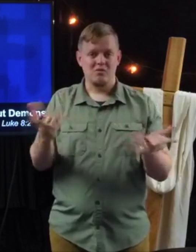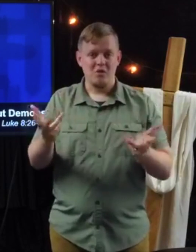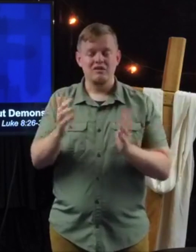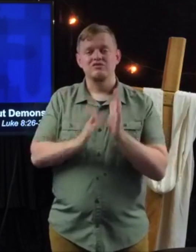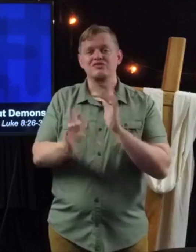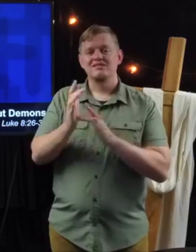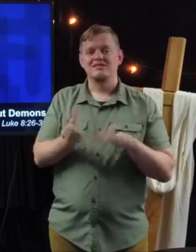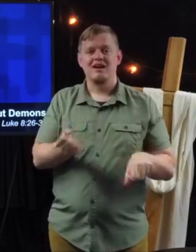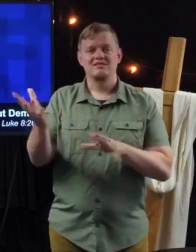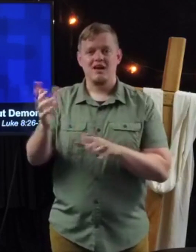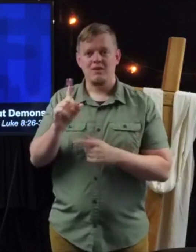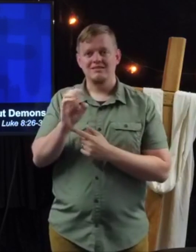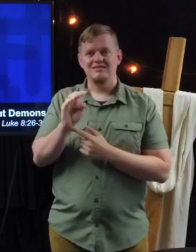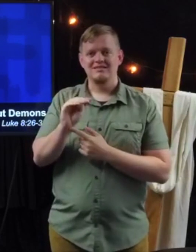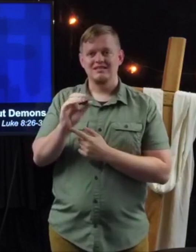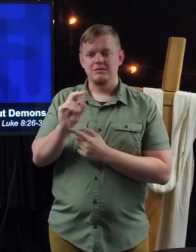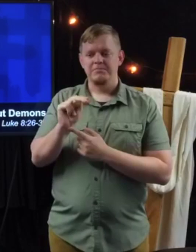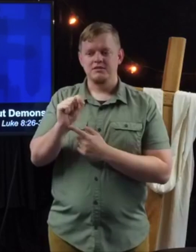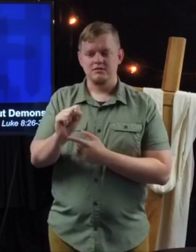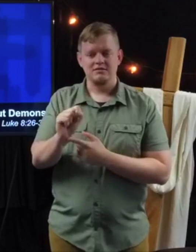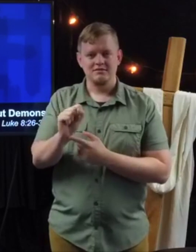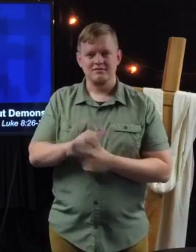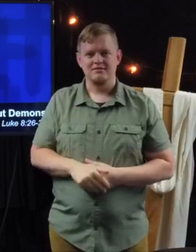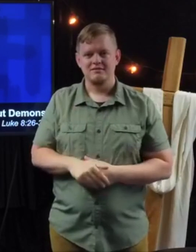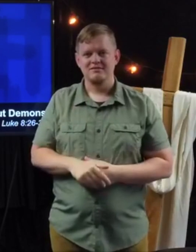story is of Jesus casting out demons.